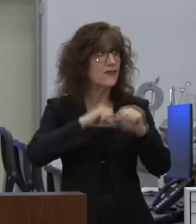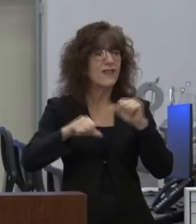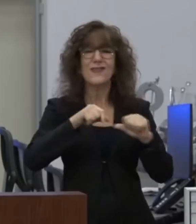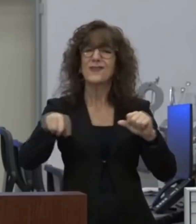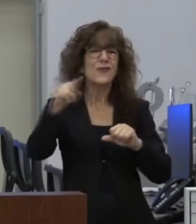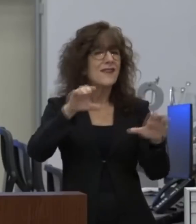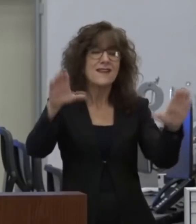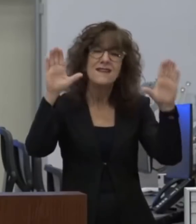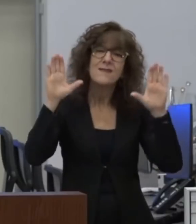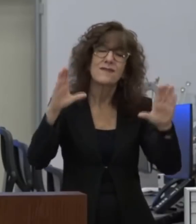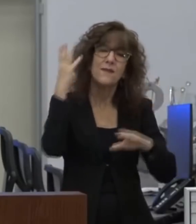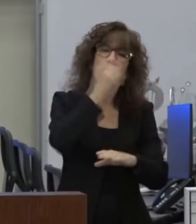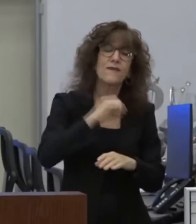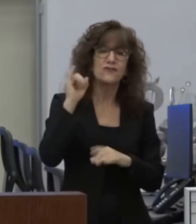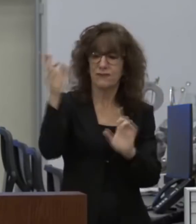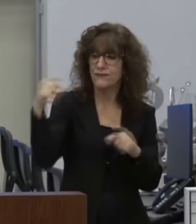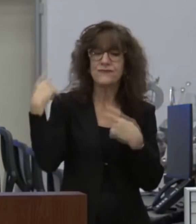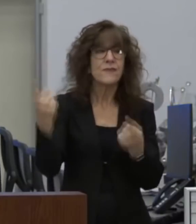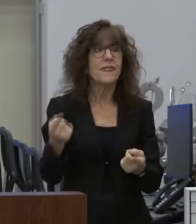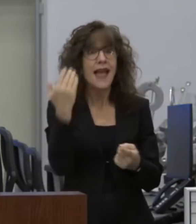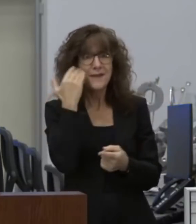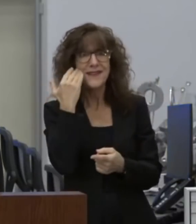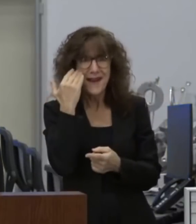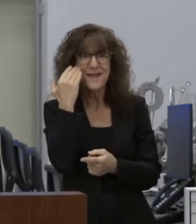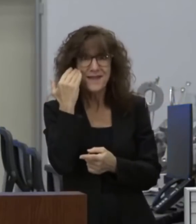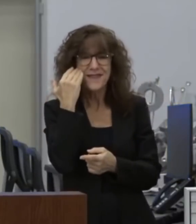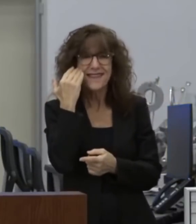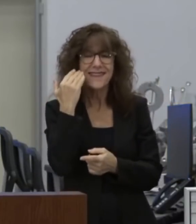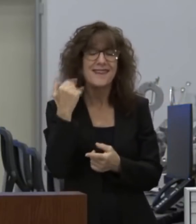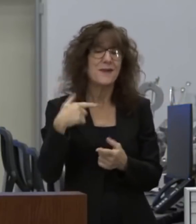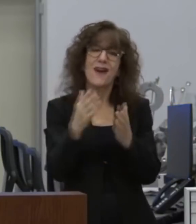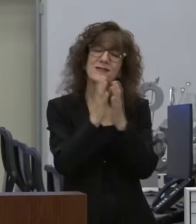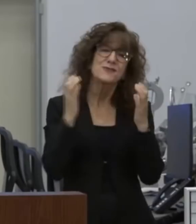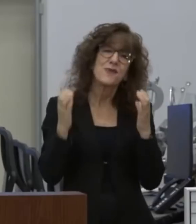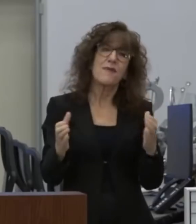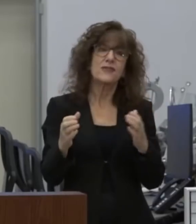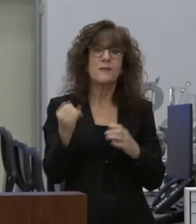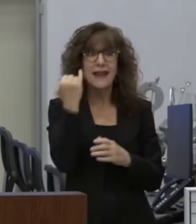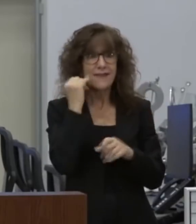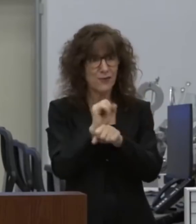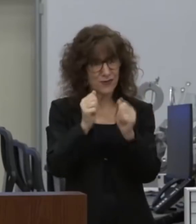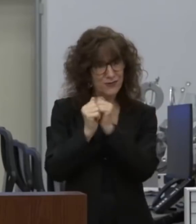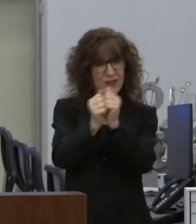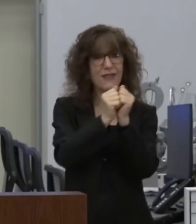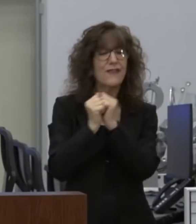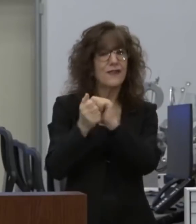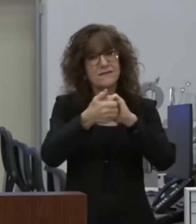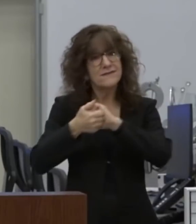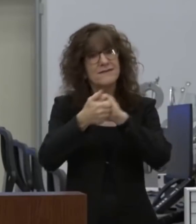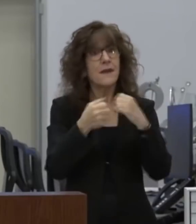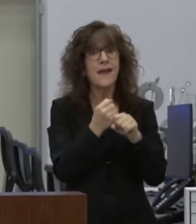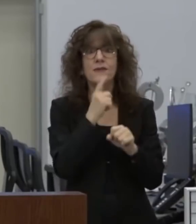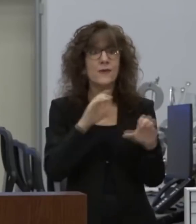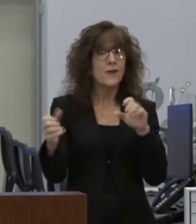beautiful job throughout this, and we know we're asking so much. But if we work together to make sure